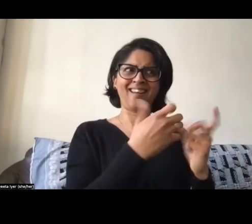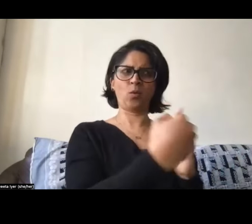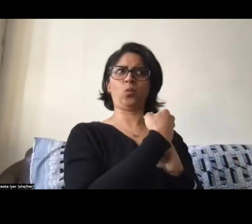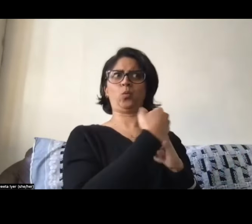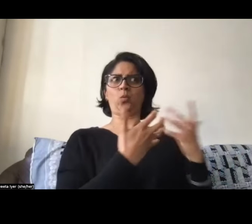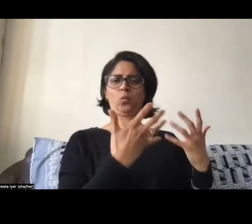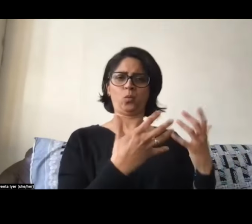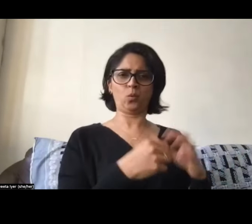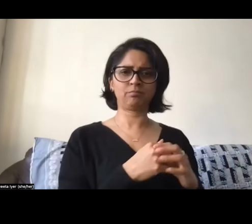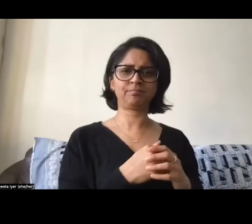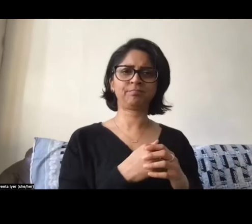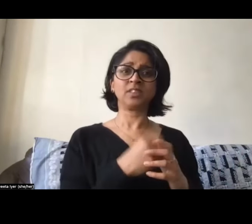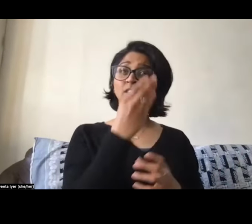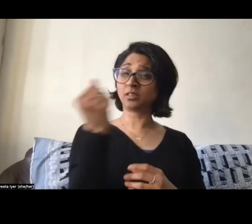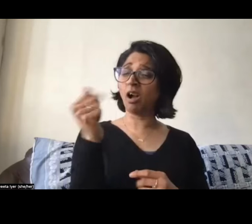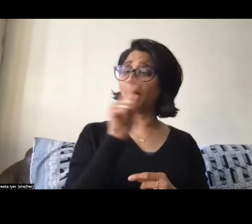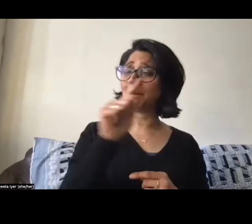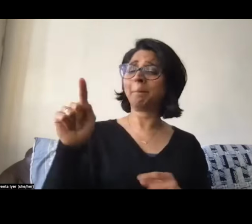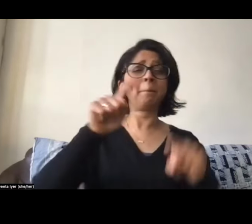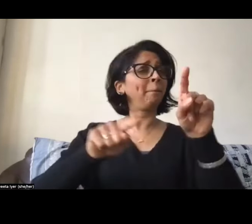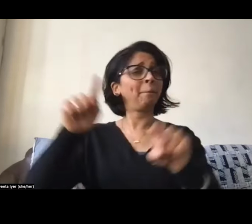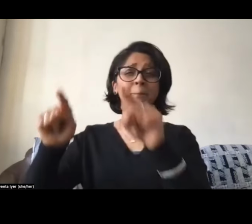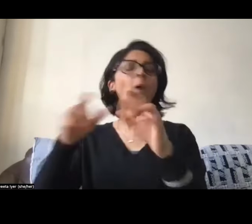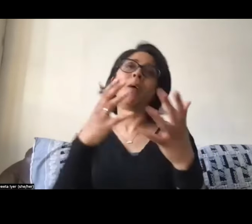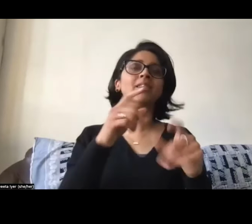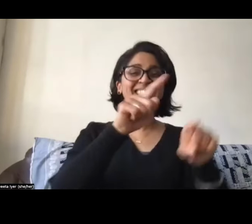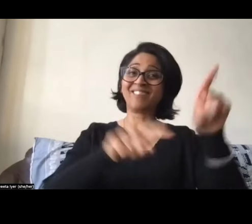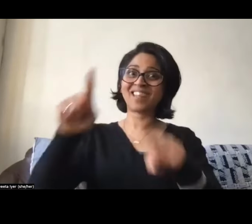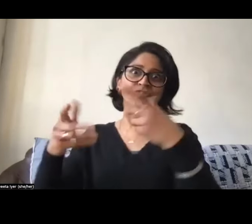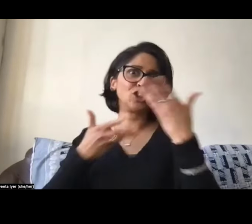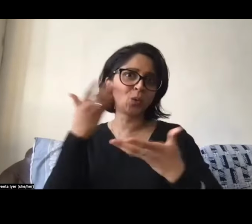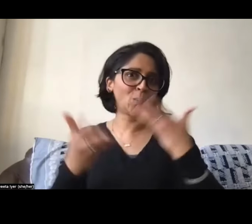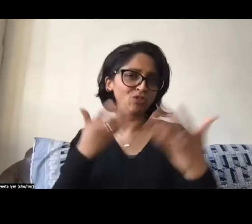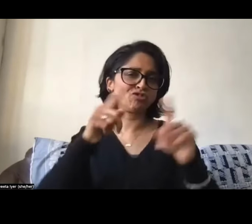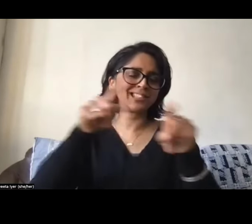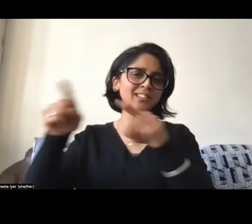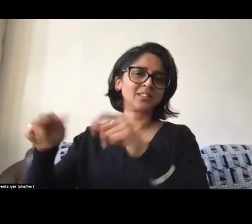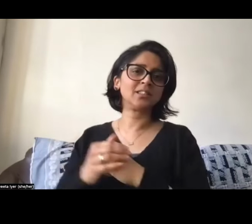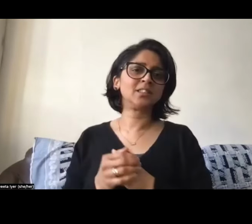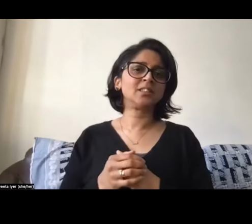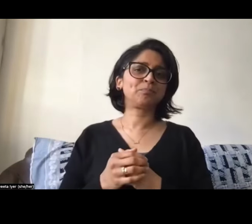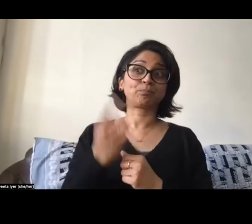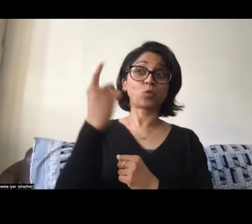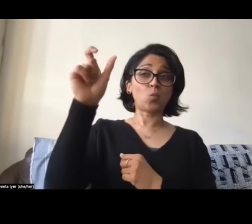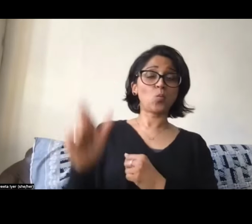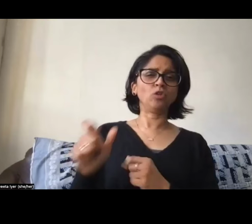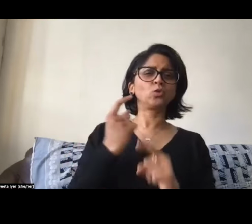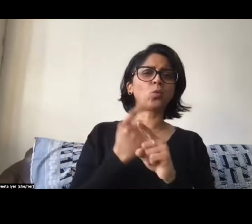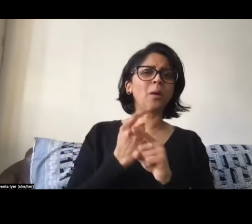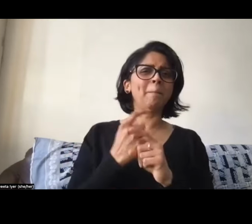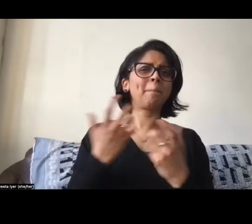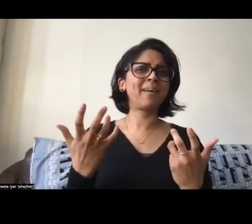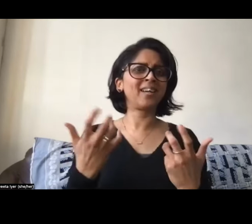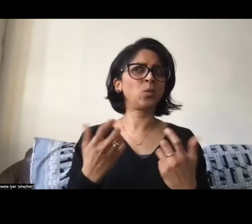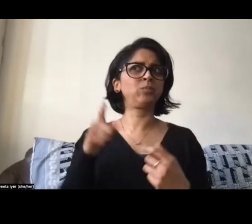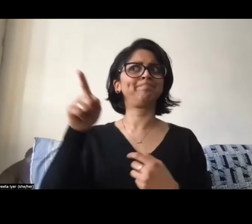In particular, how things have changed by being at home. And some people, well, it did vary, the stories varied.